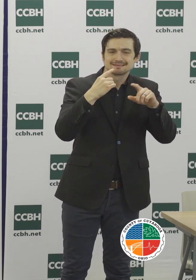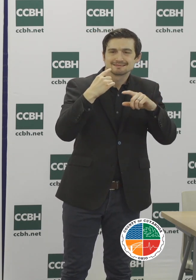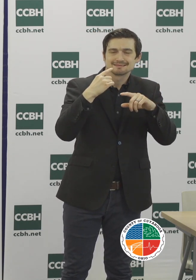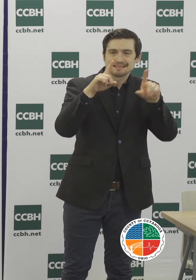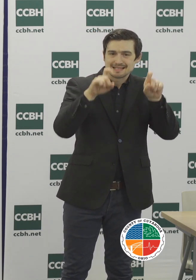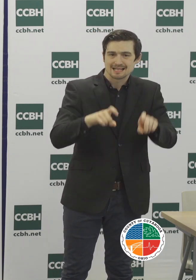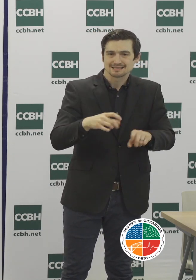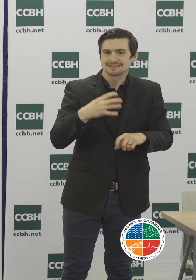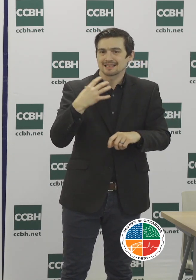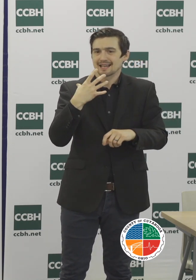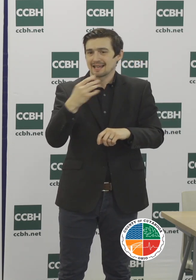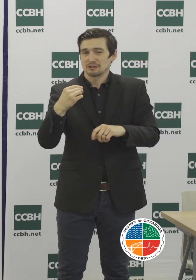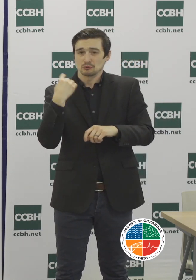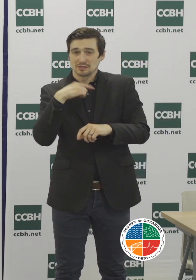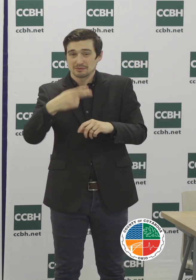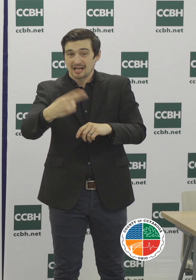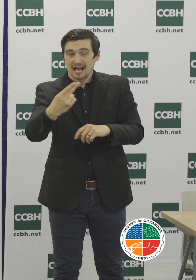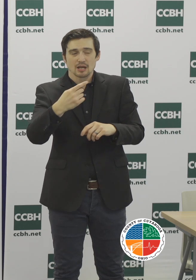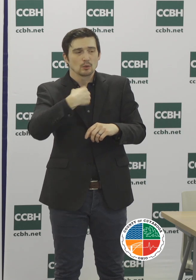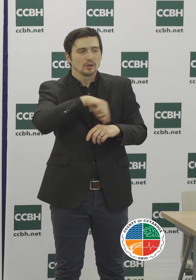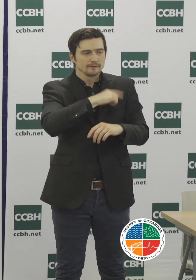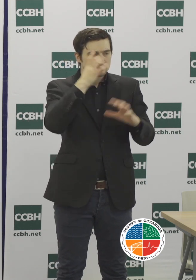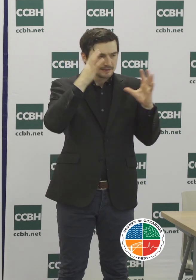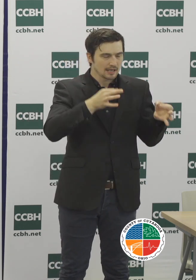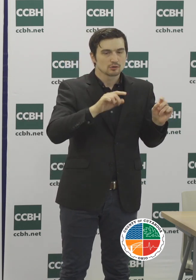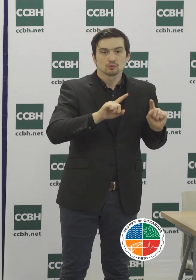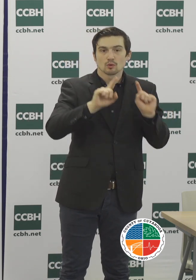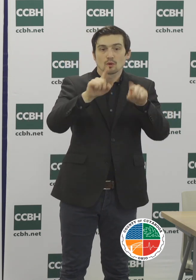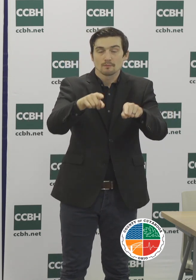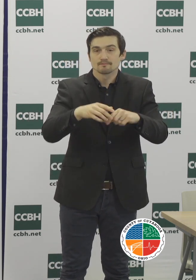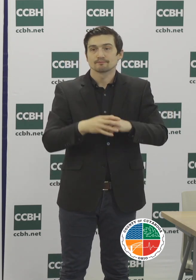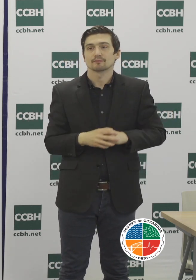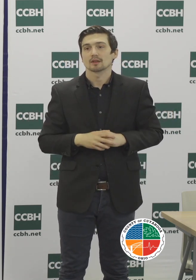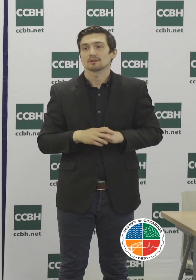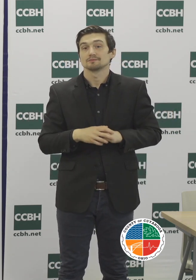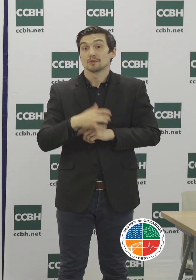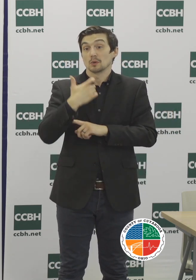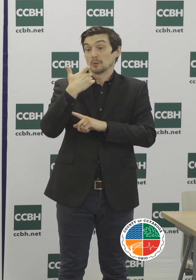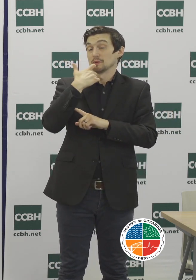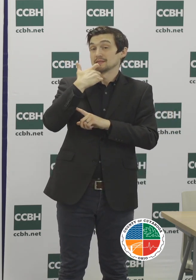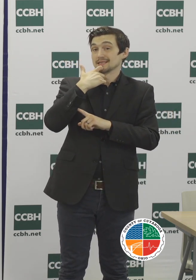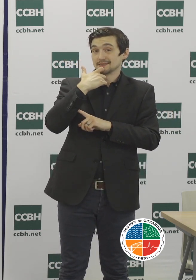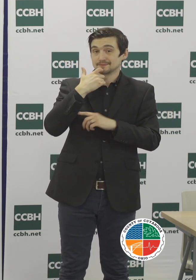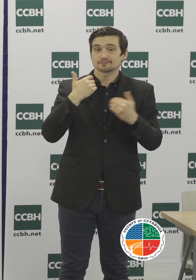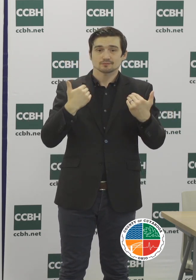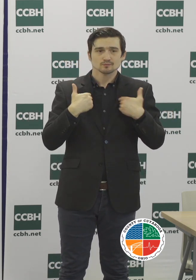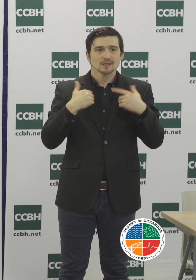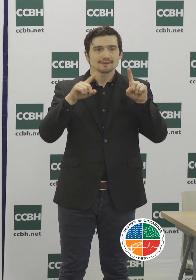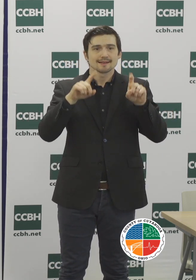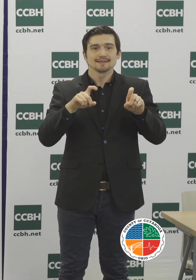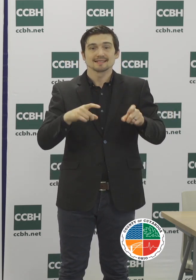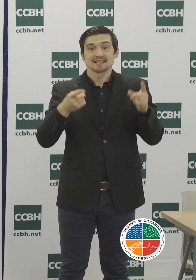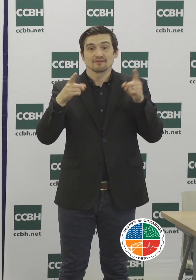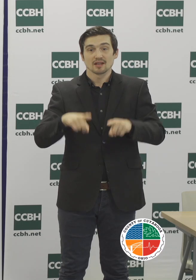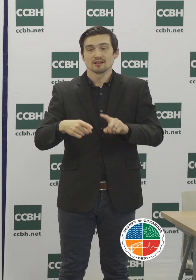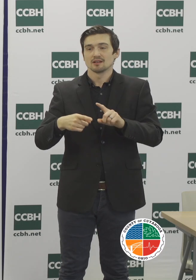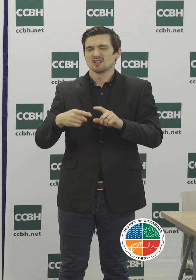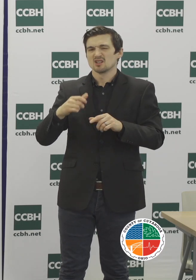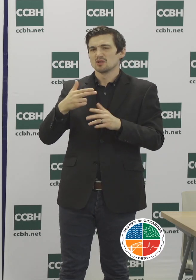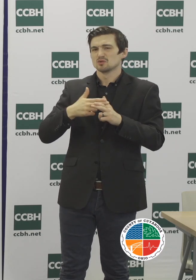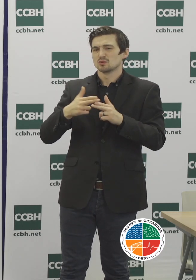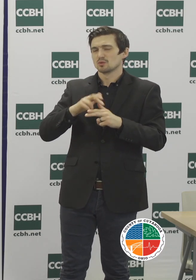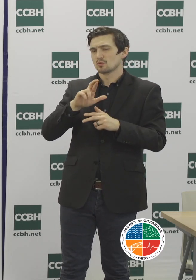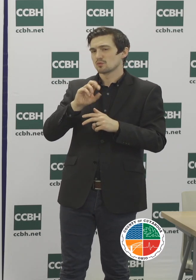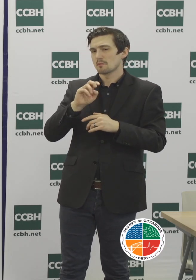the congregate settings. You'll hear more about a recent event that we did for testing in the community from Ramona, Brazil in a